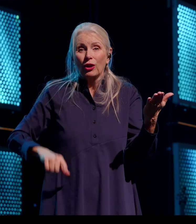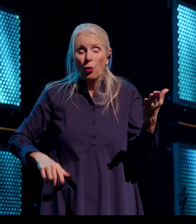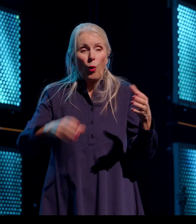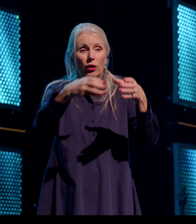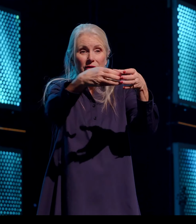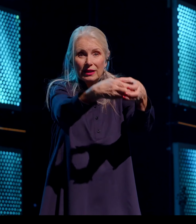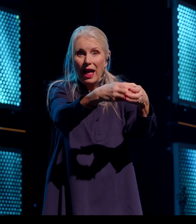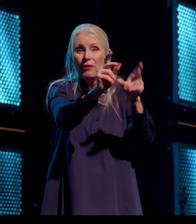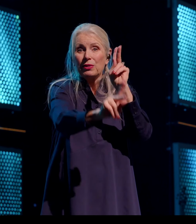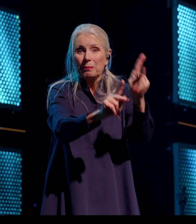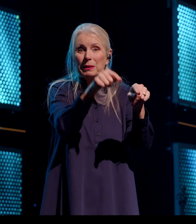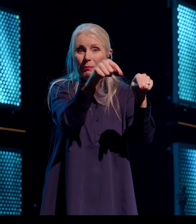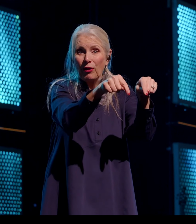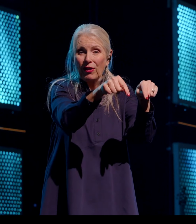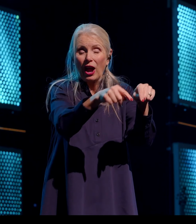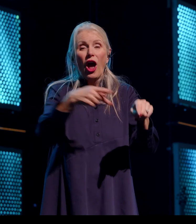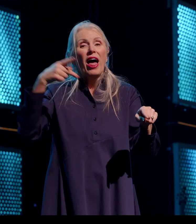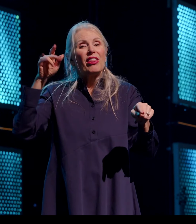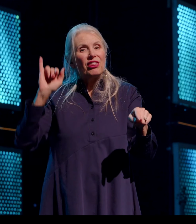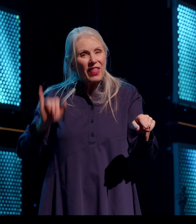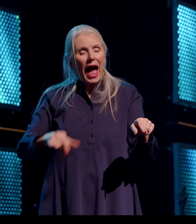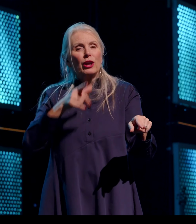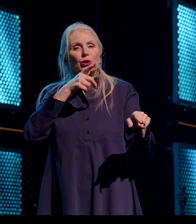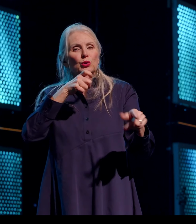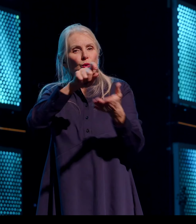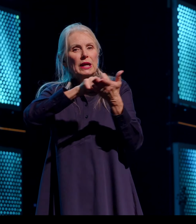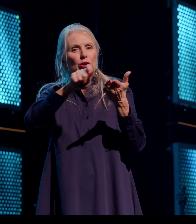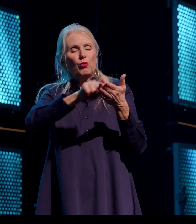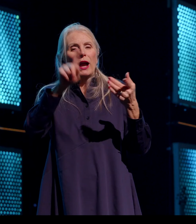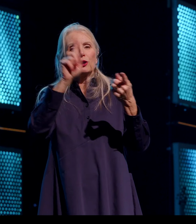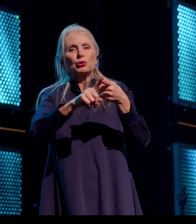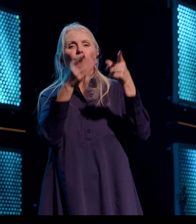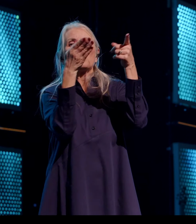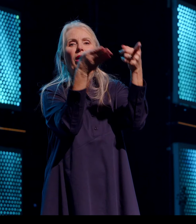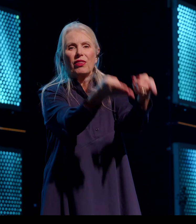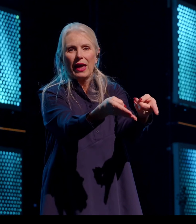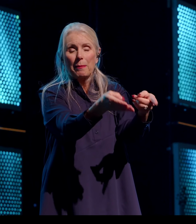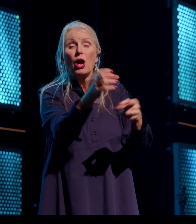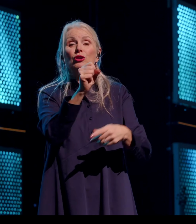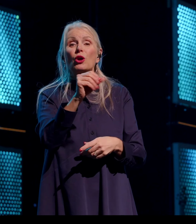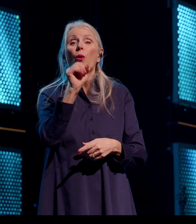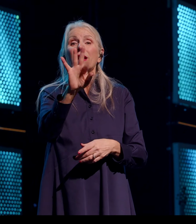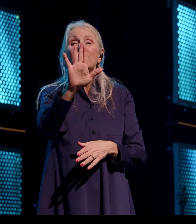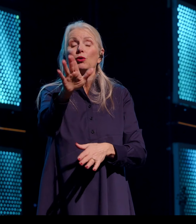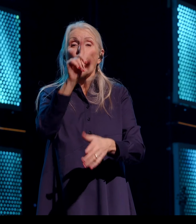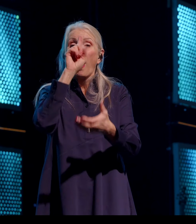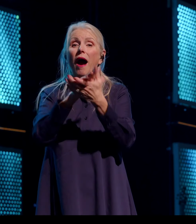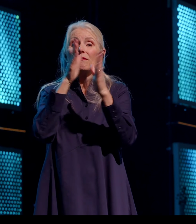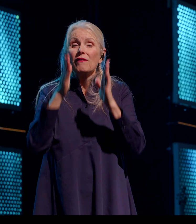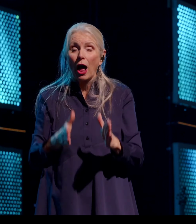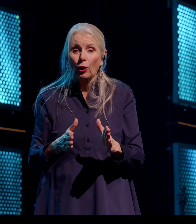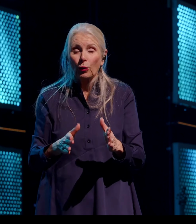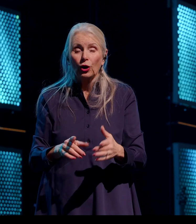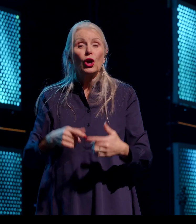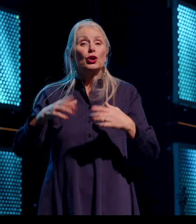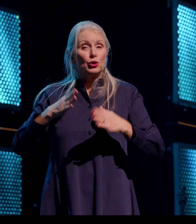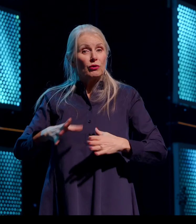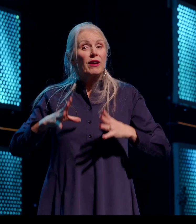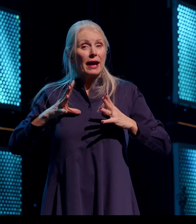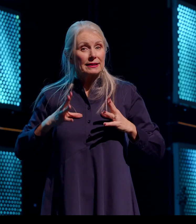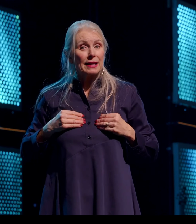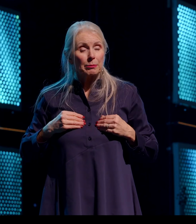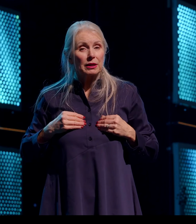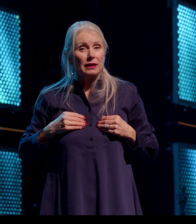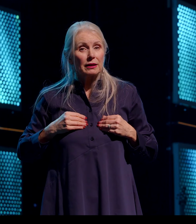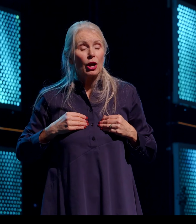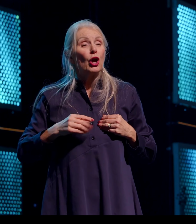church. Paul is writing this letter to the saints of Philippi, to the church. If you're a follower of Jesus, you've given your life to the Lord, and you're in this